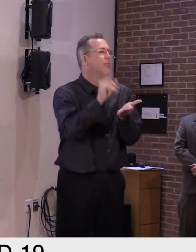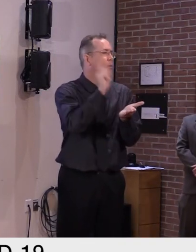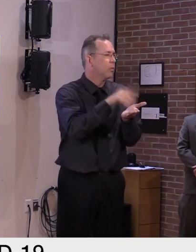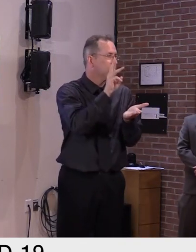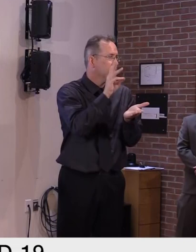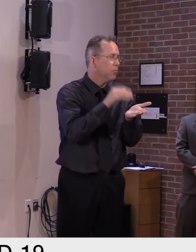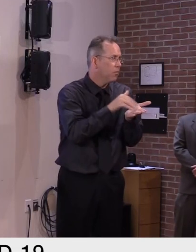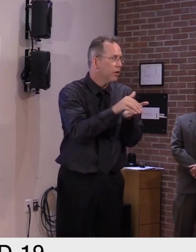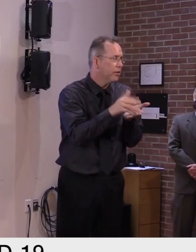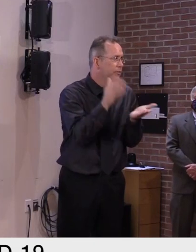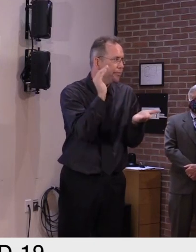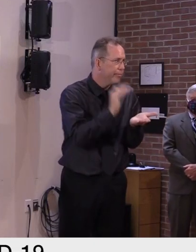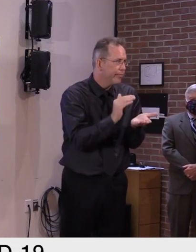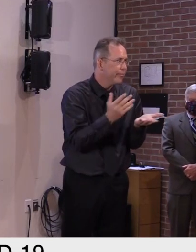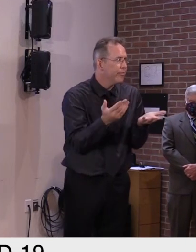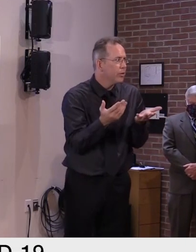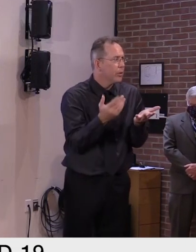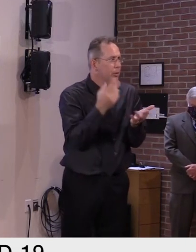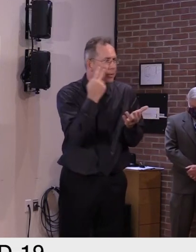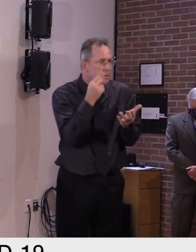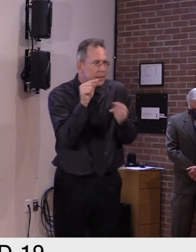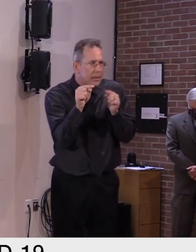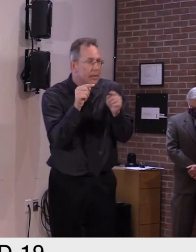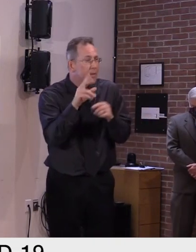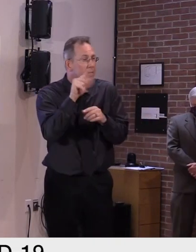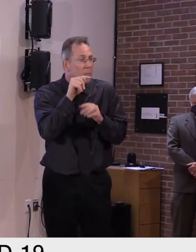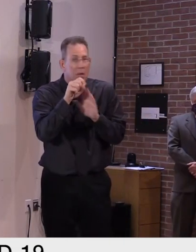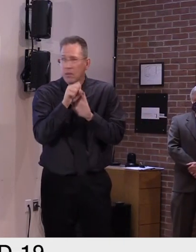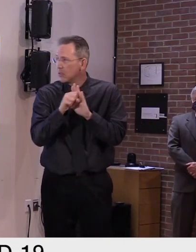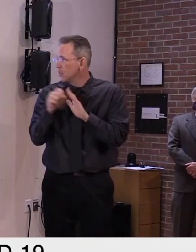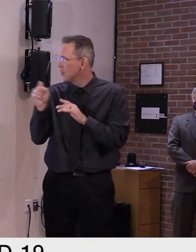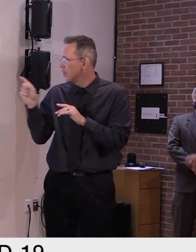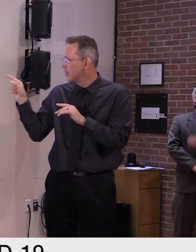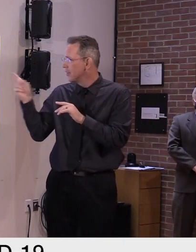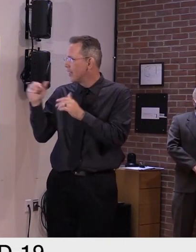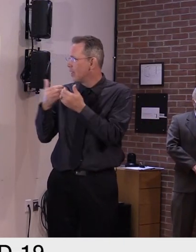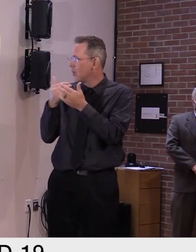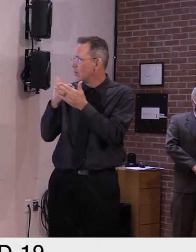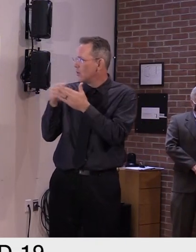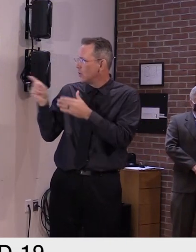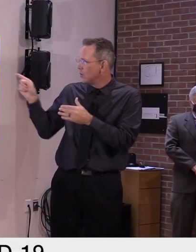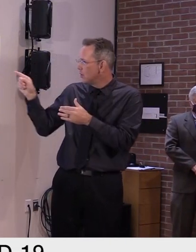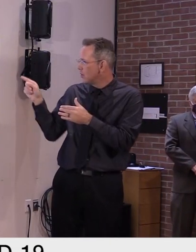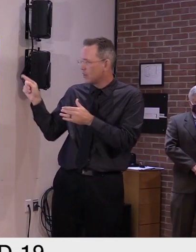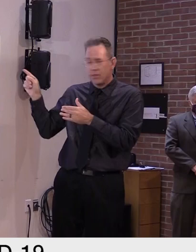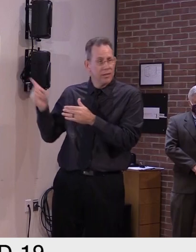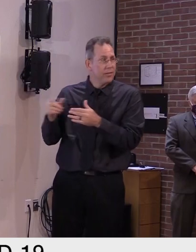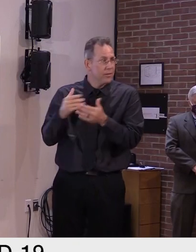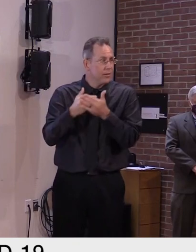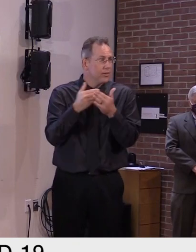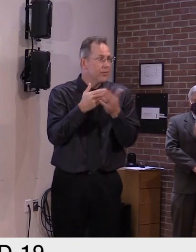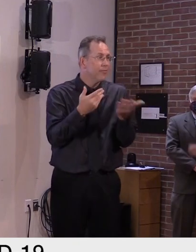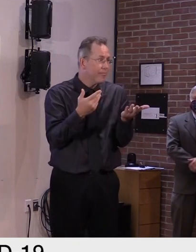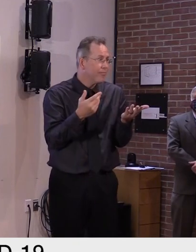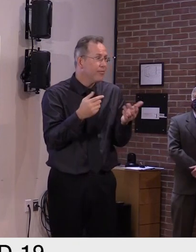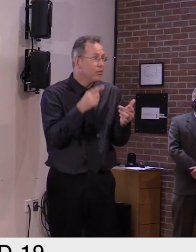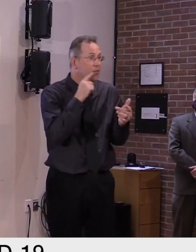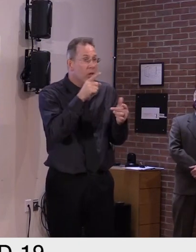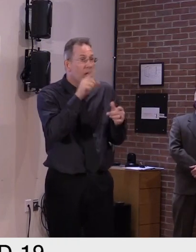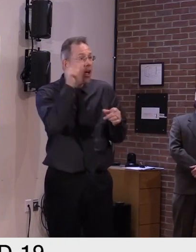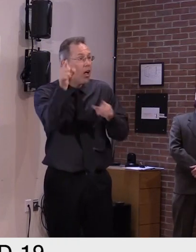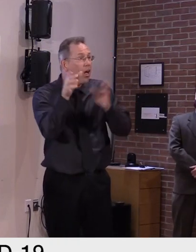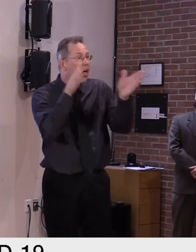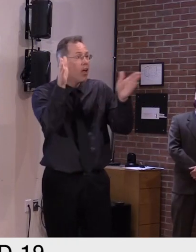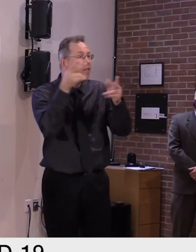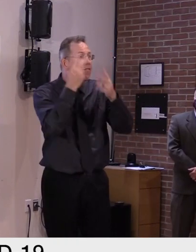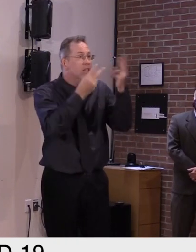Vermont's borders. So mindful for Vermonters that are traveling cross border to take a look at the travel map. And then lastly,